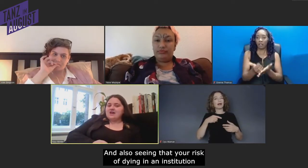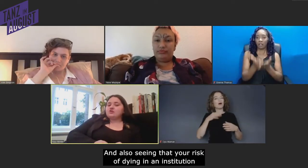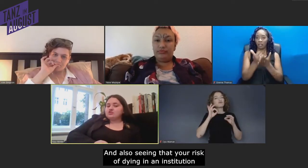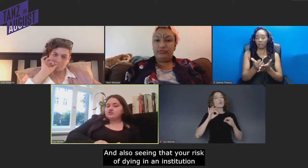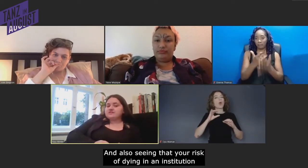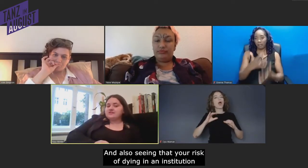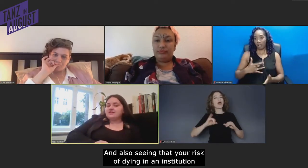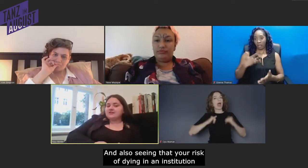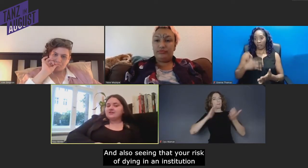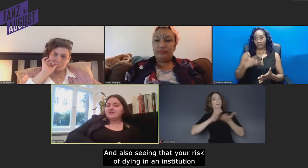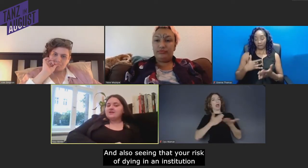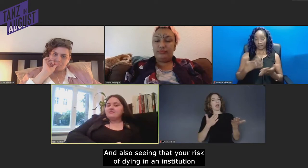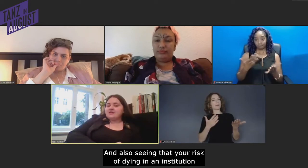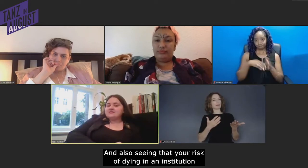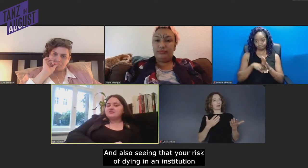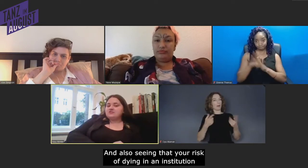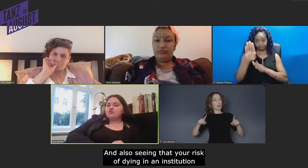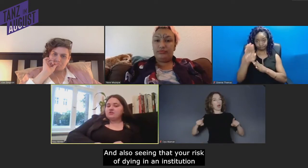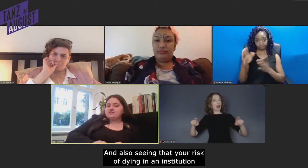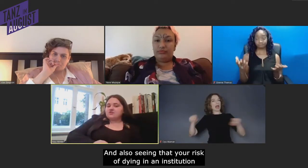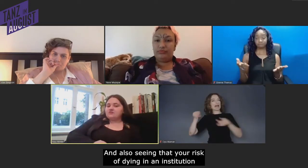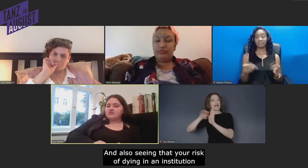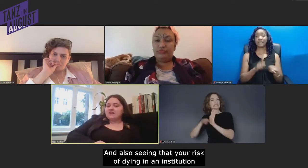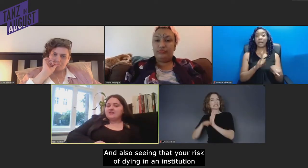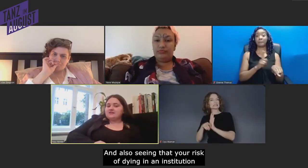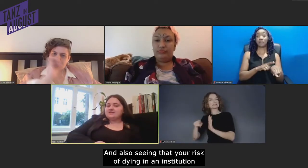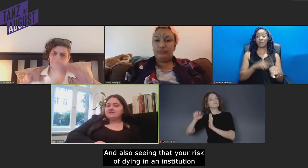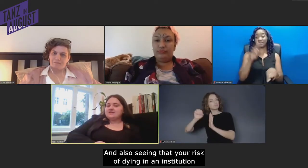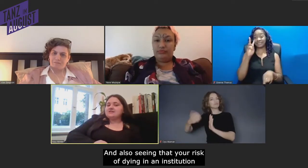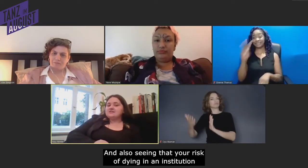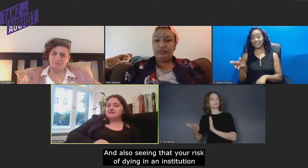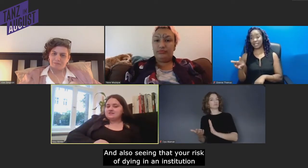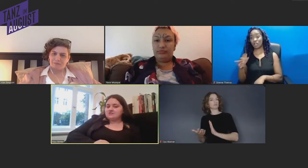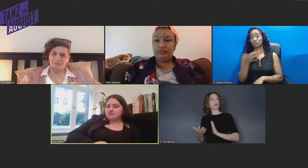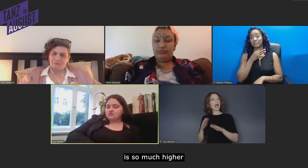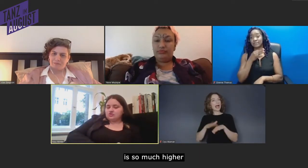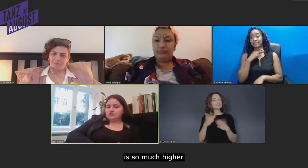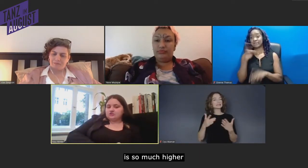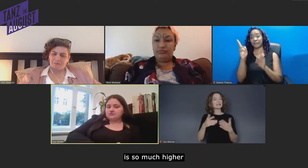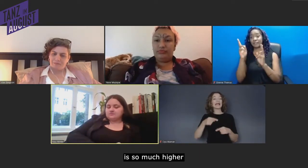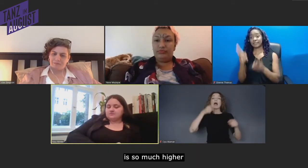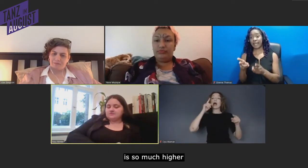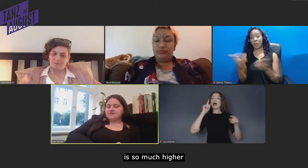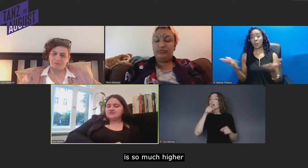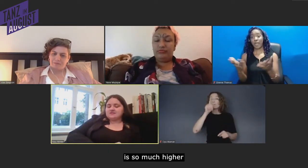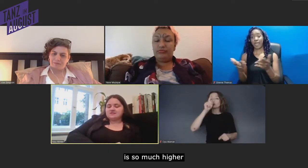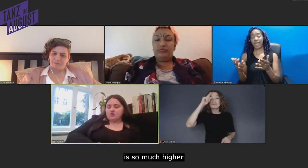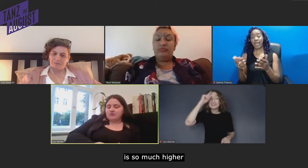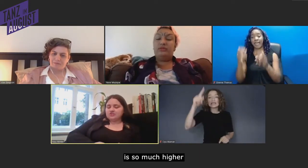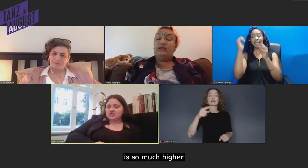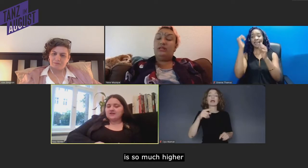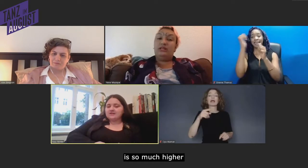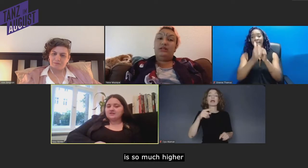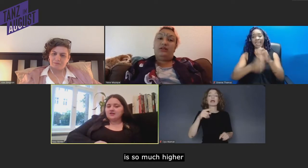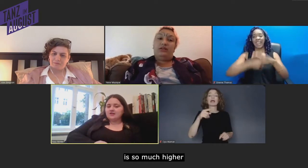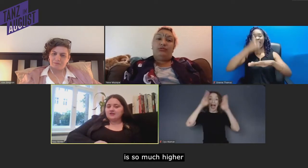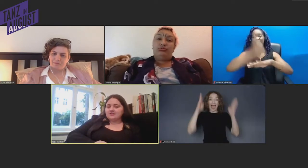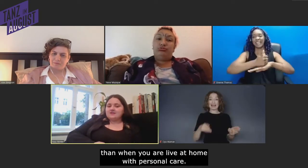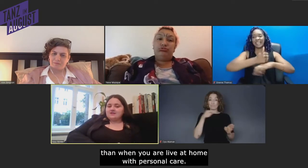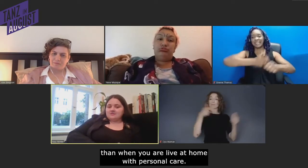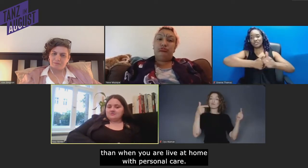and also seeing that your risk of dying in an institution is so much